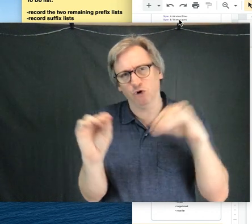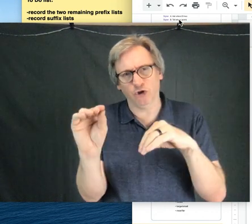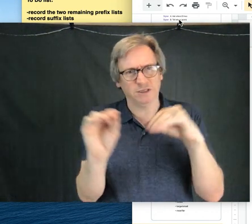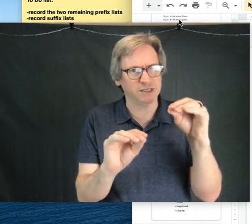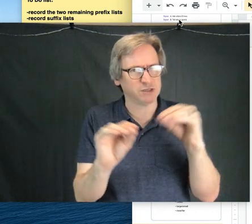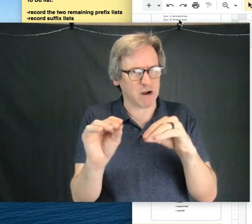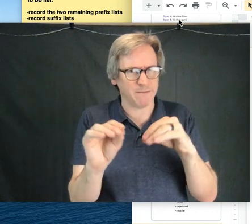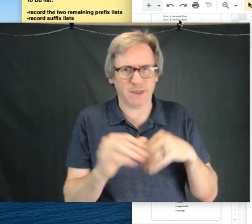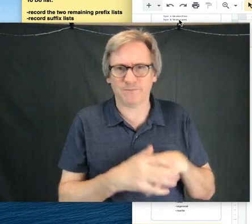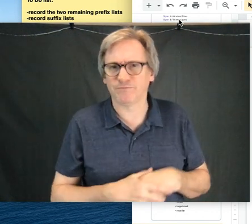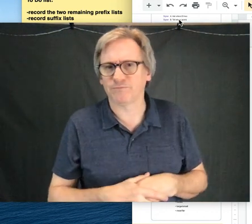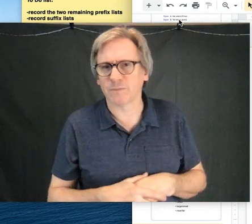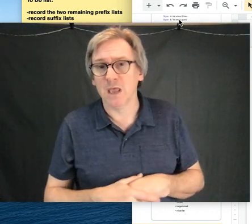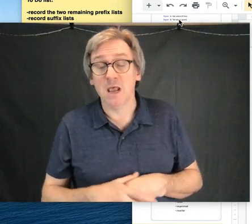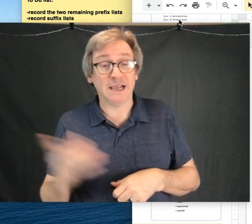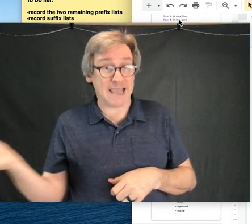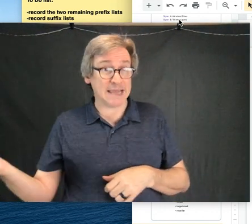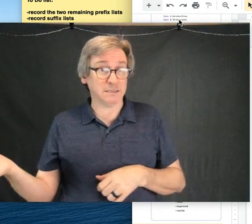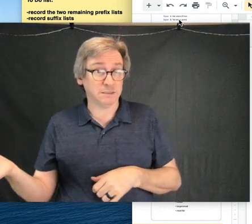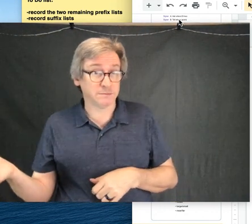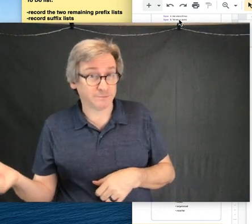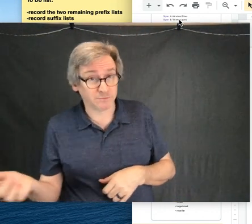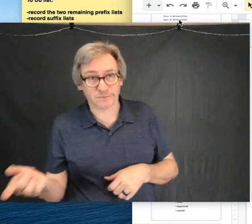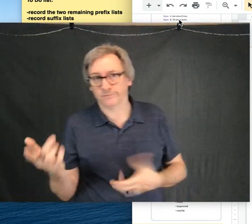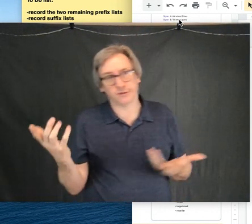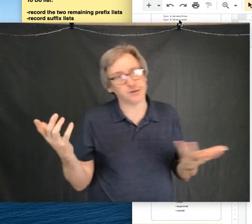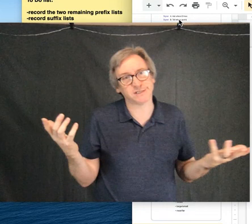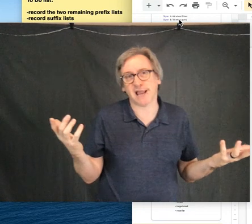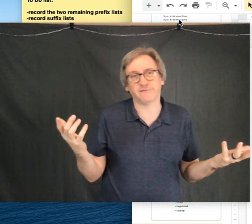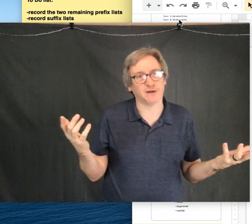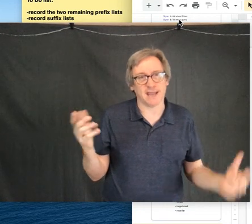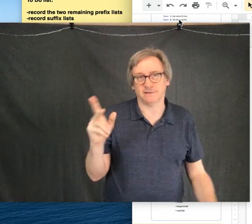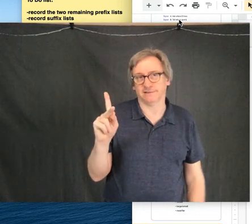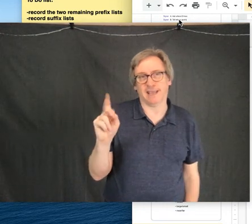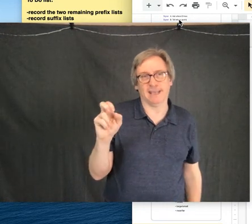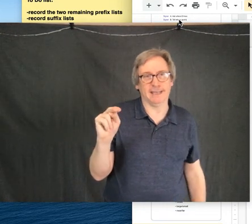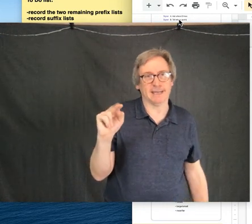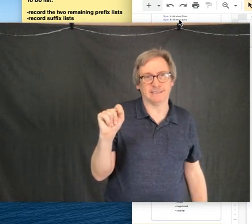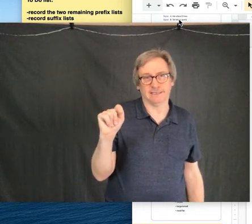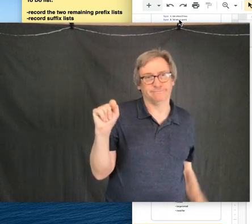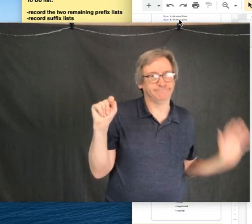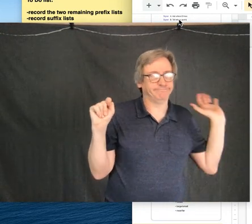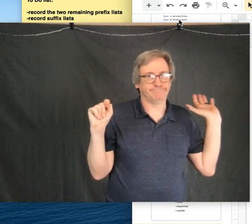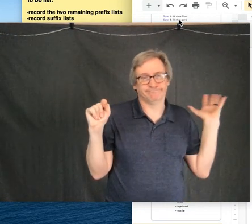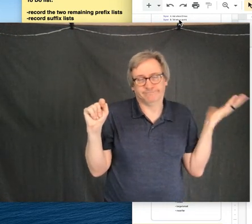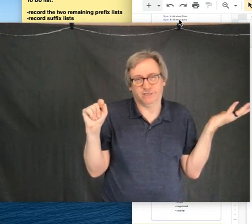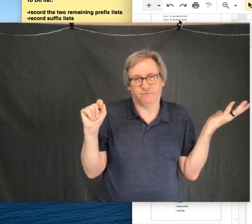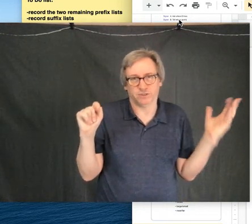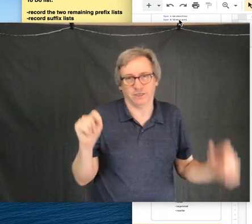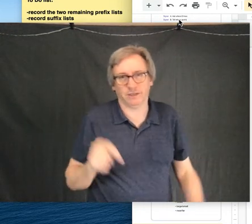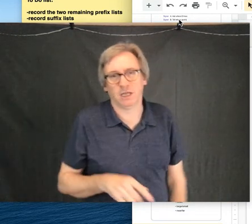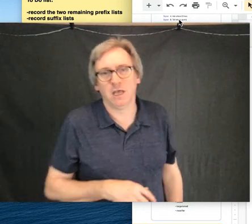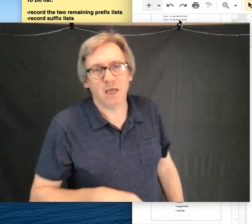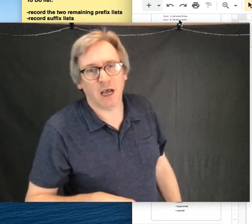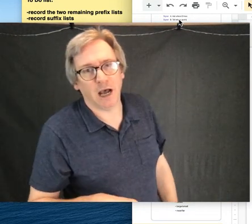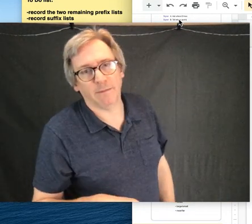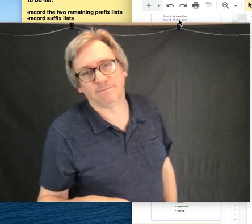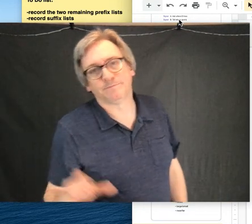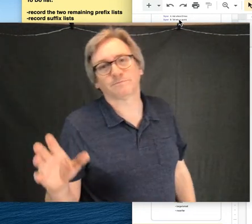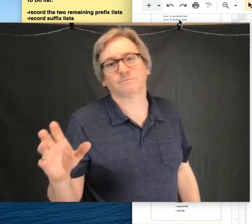you could describe them. Kent, there's no sign for Kent, Kent, unfortunately.